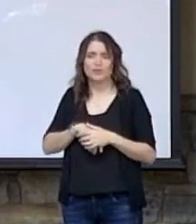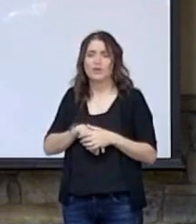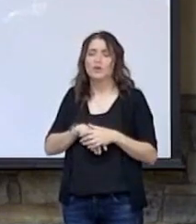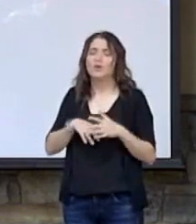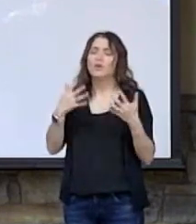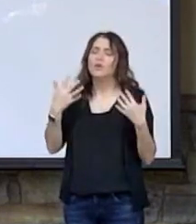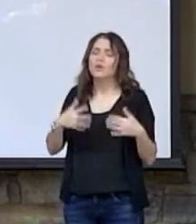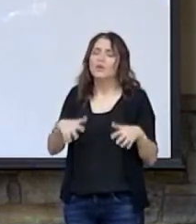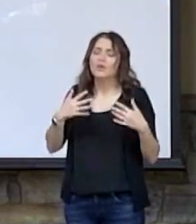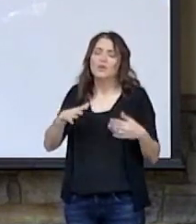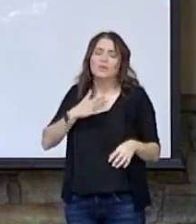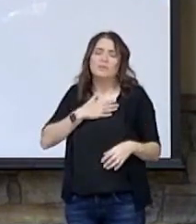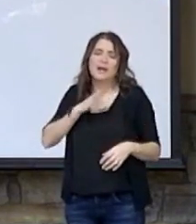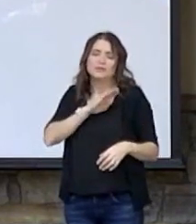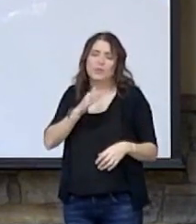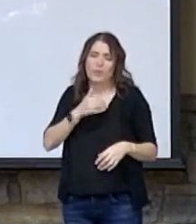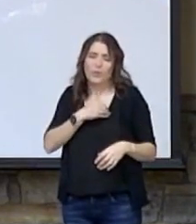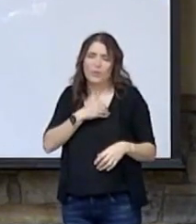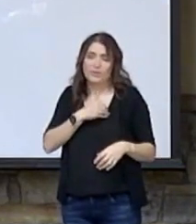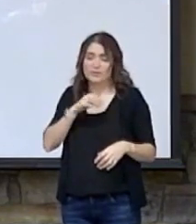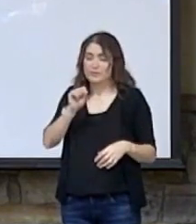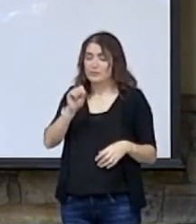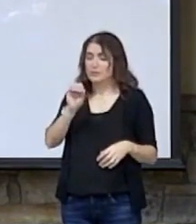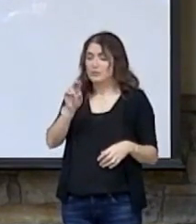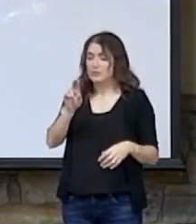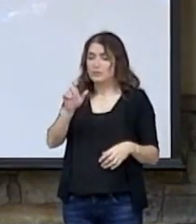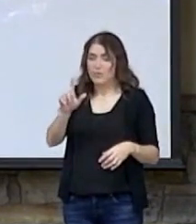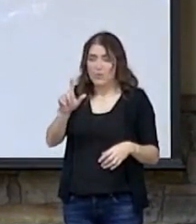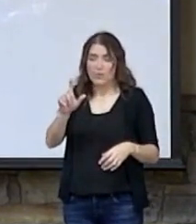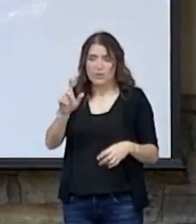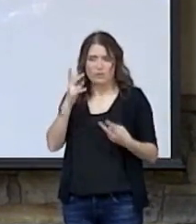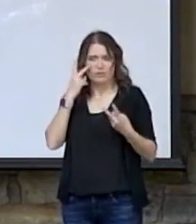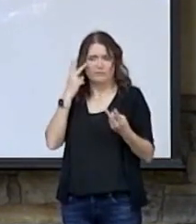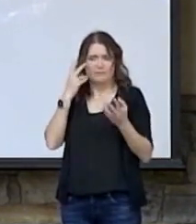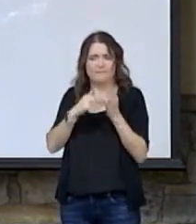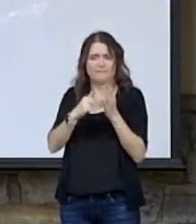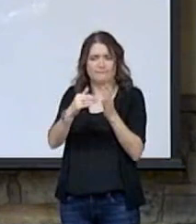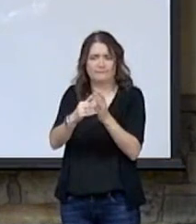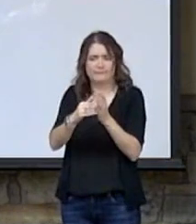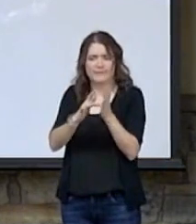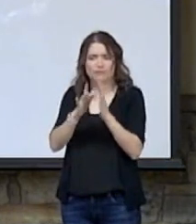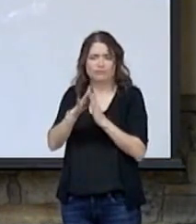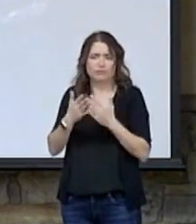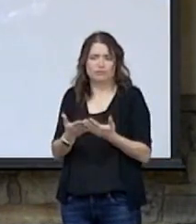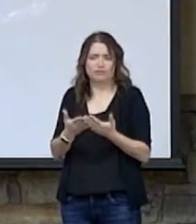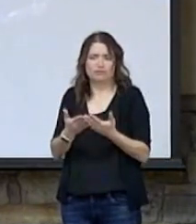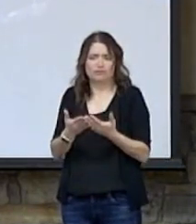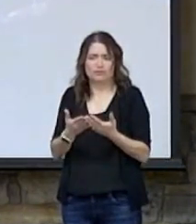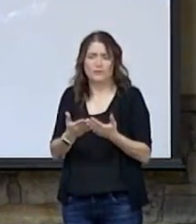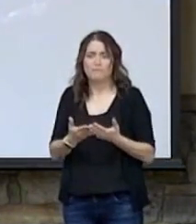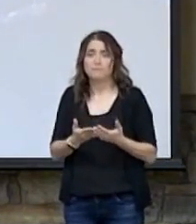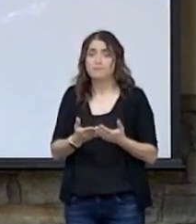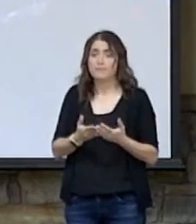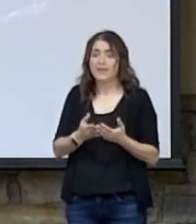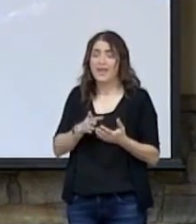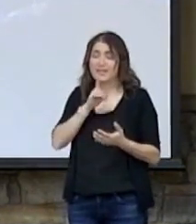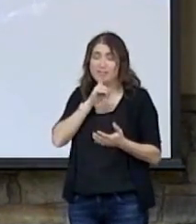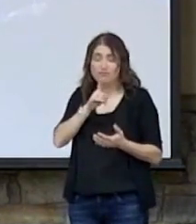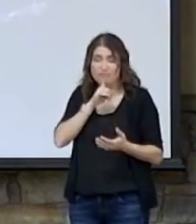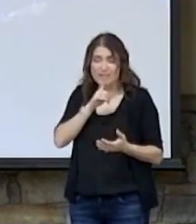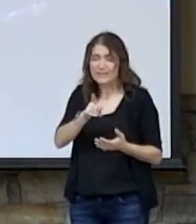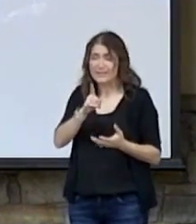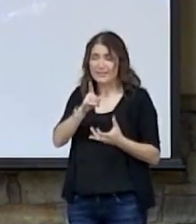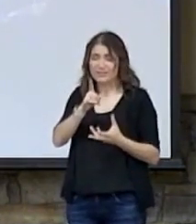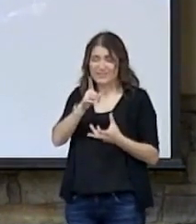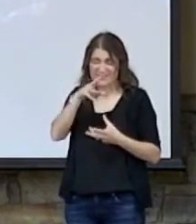soul. That word soul is a word that's found a lot through Scripture. And it really takes us to the very inner